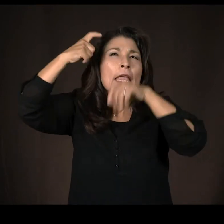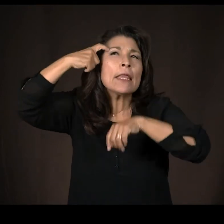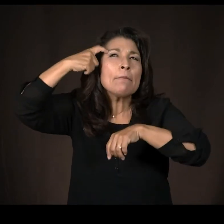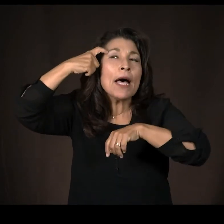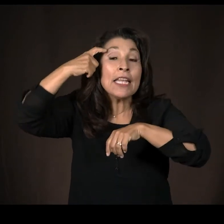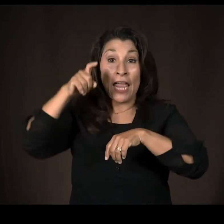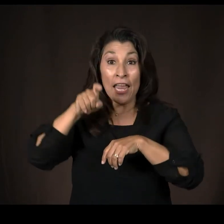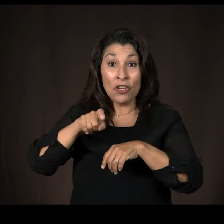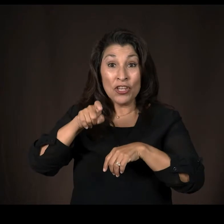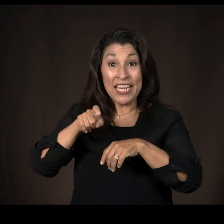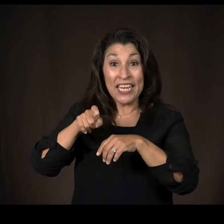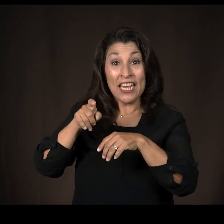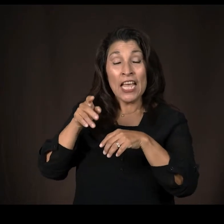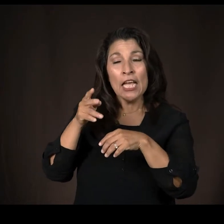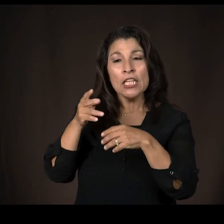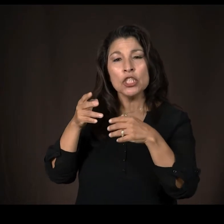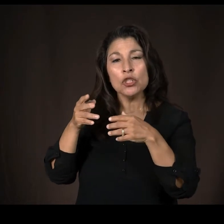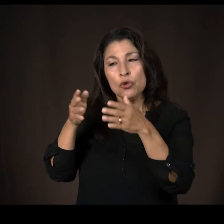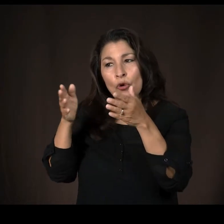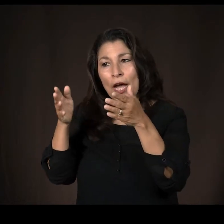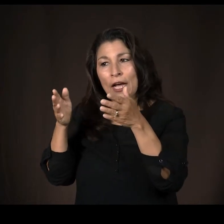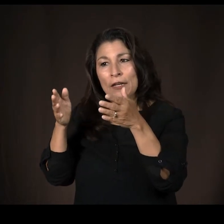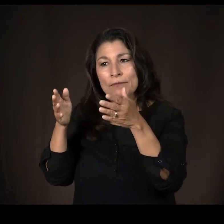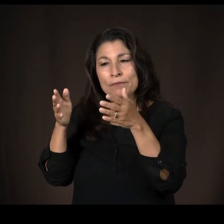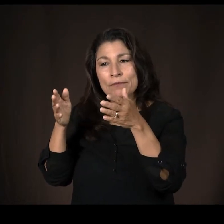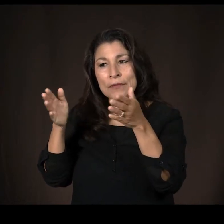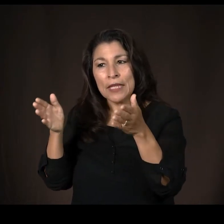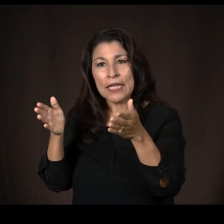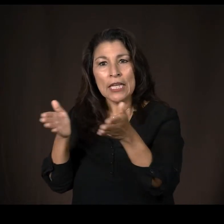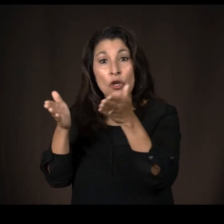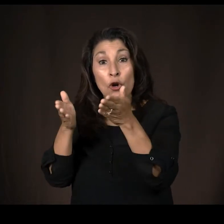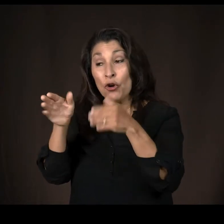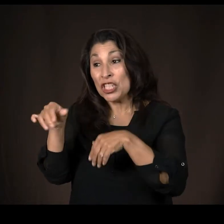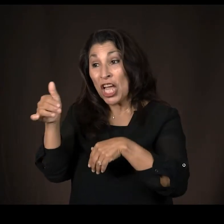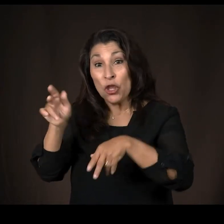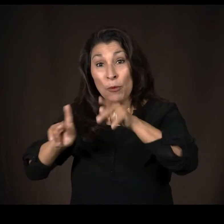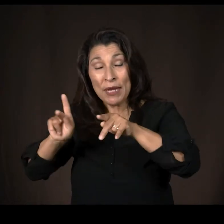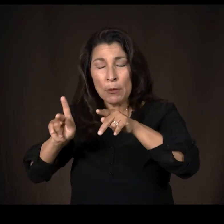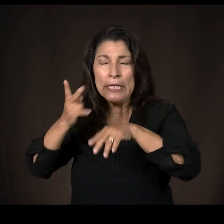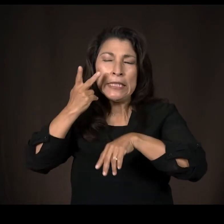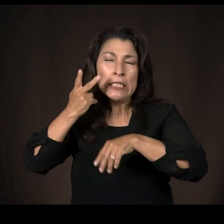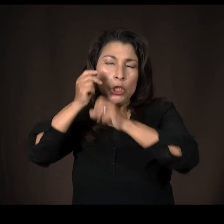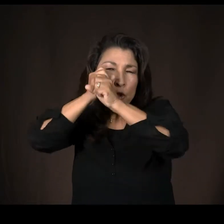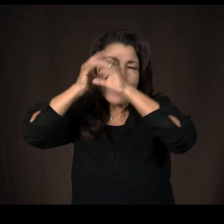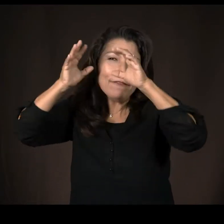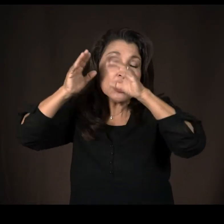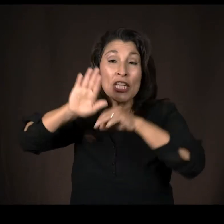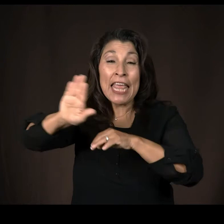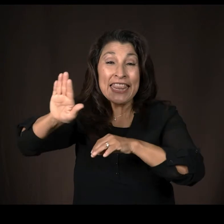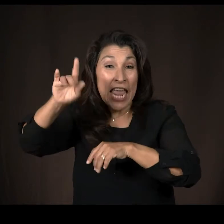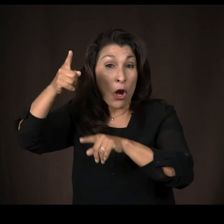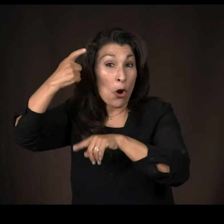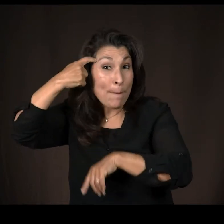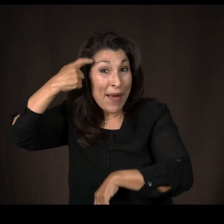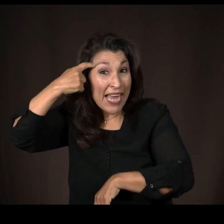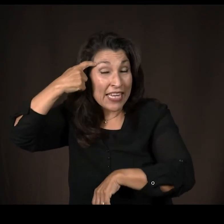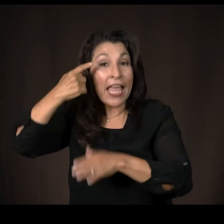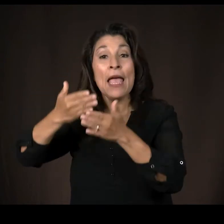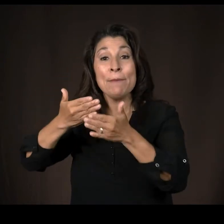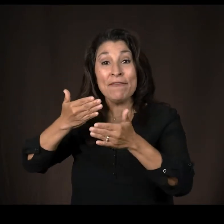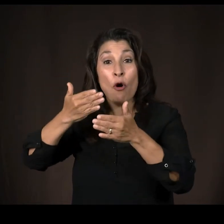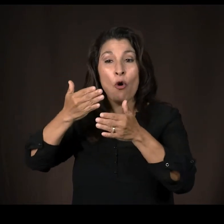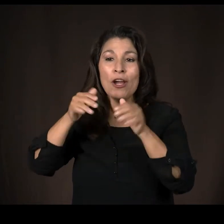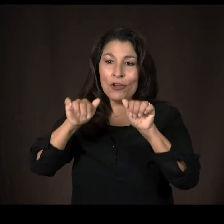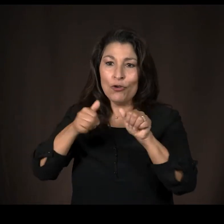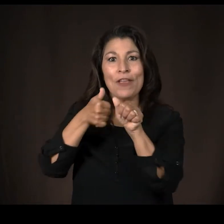to get others to see it, the end result in their mind before it happens. So you got to paint a